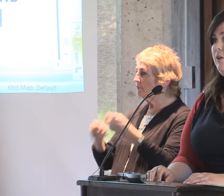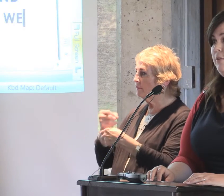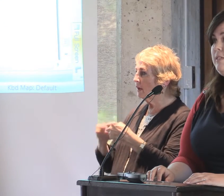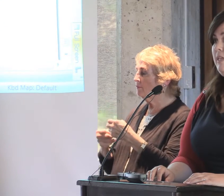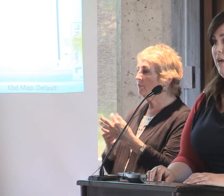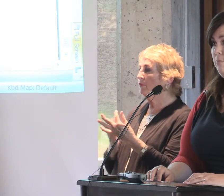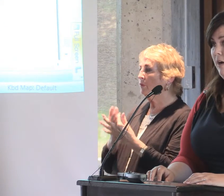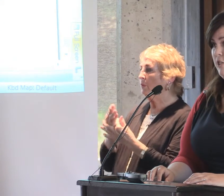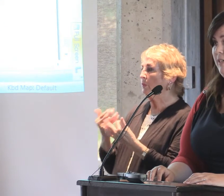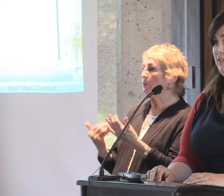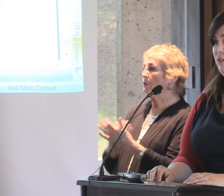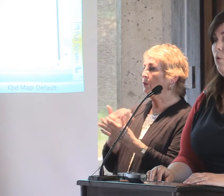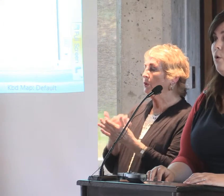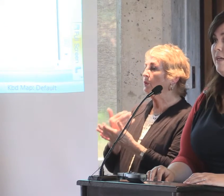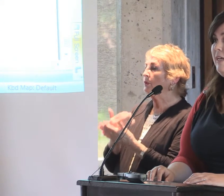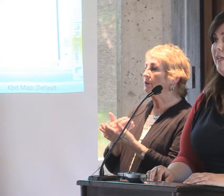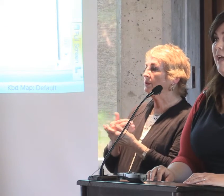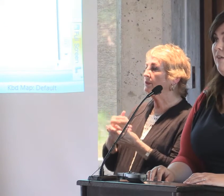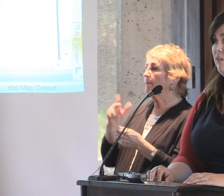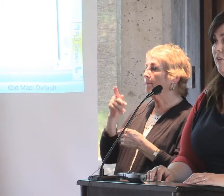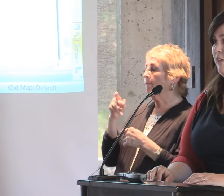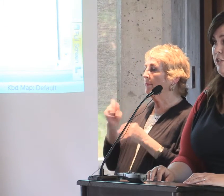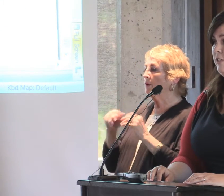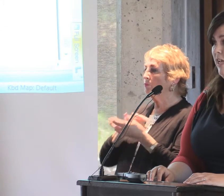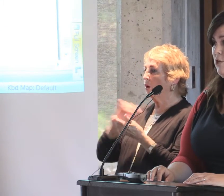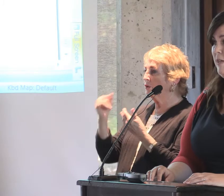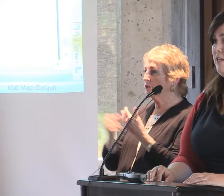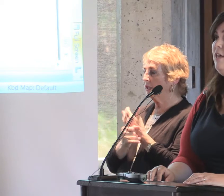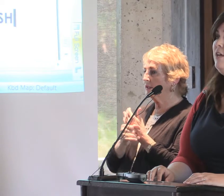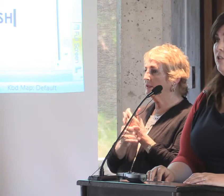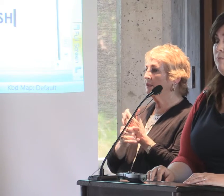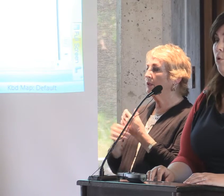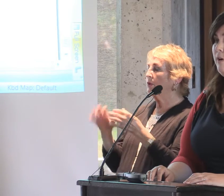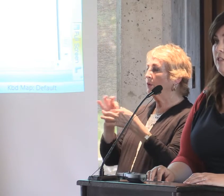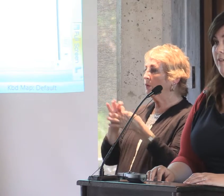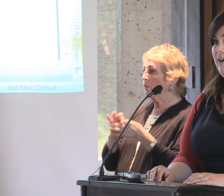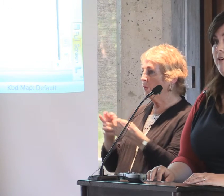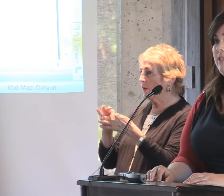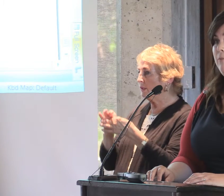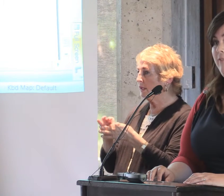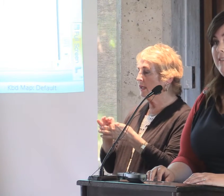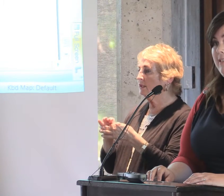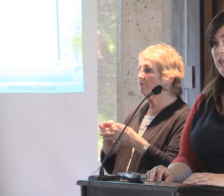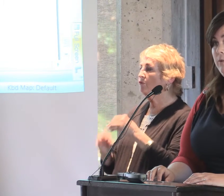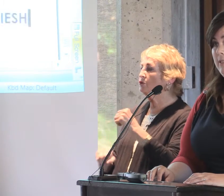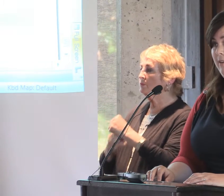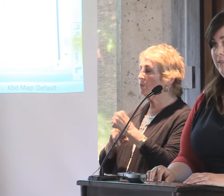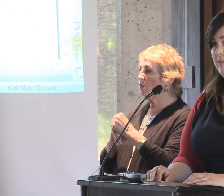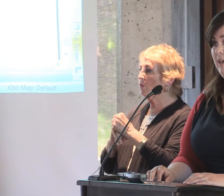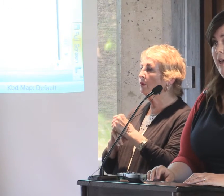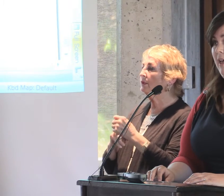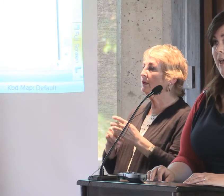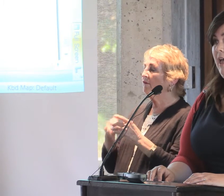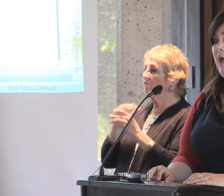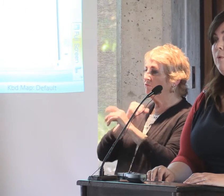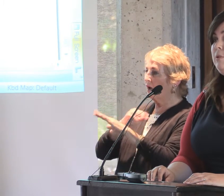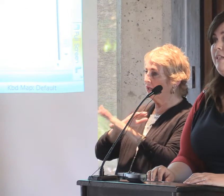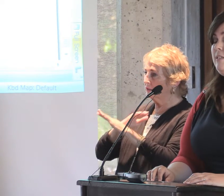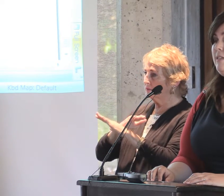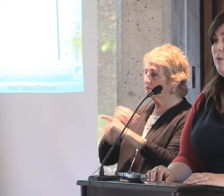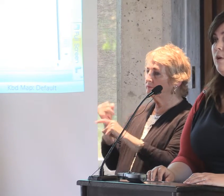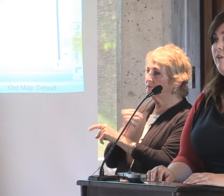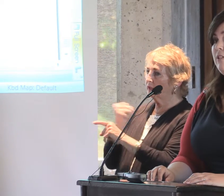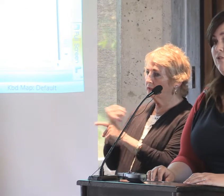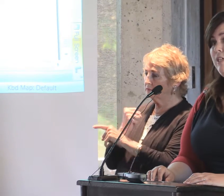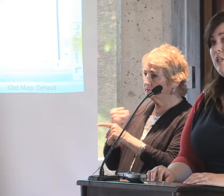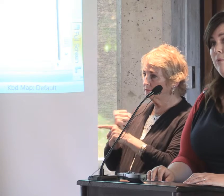through our newest CARE project, coordinating Avalon Regional Engagement to support survivors and prevent sexual assailants. And we're pleased